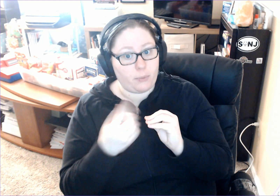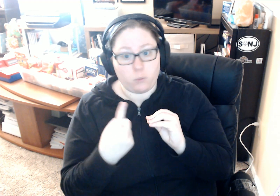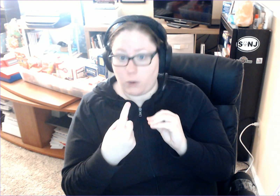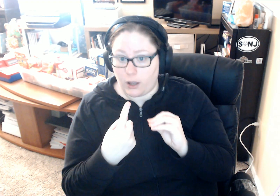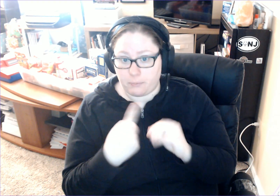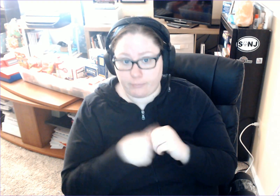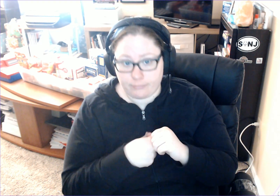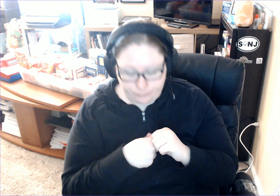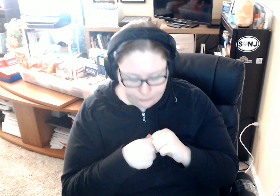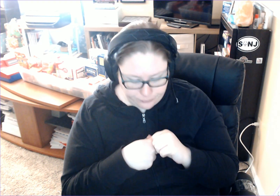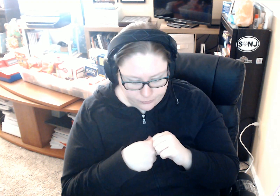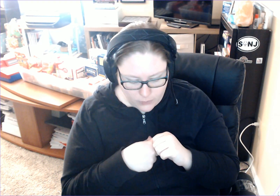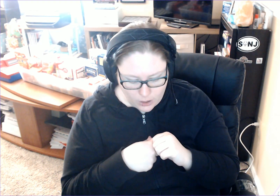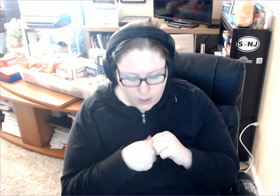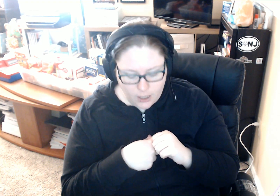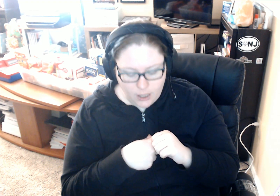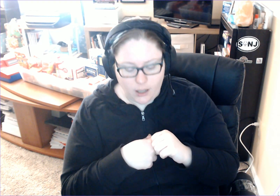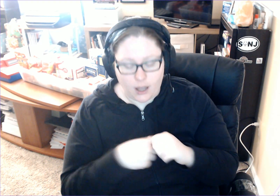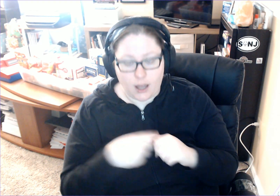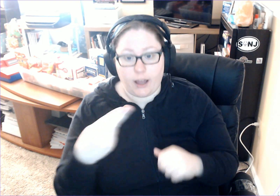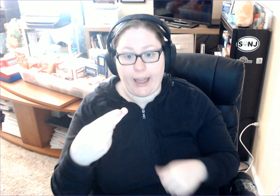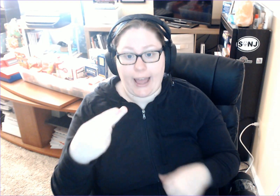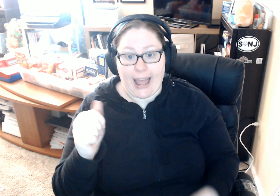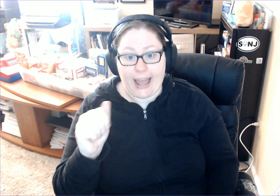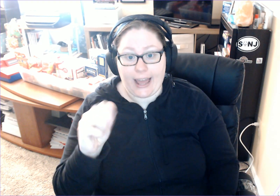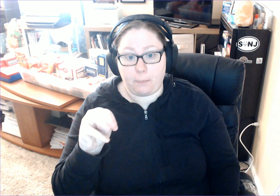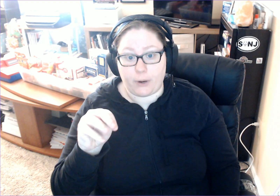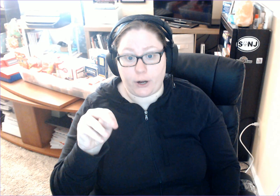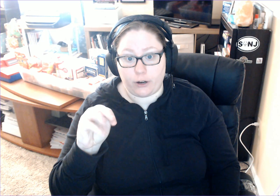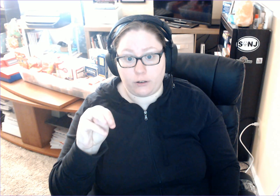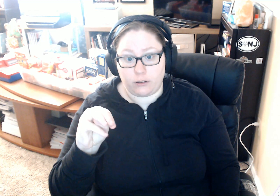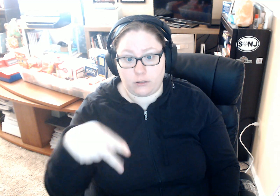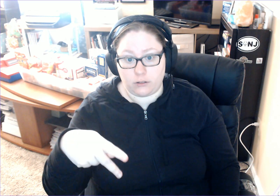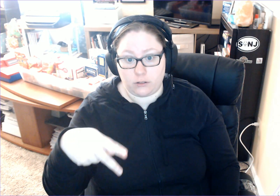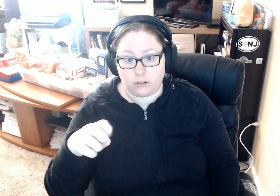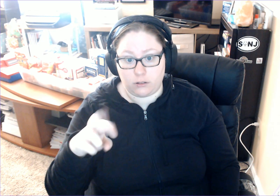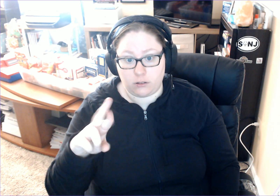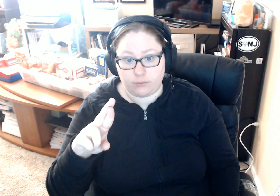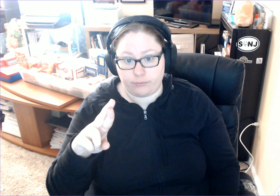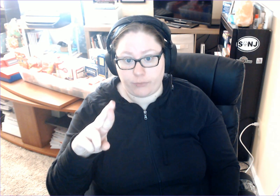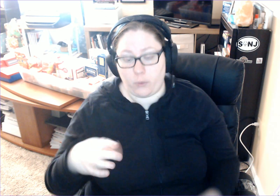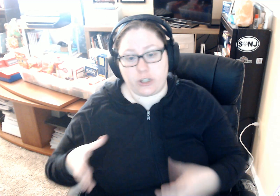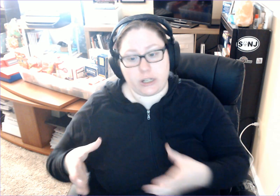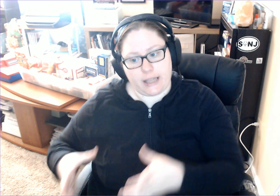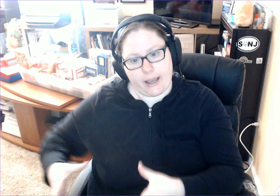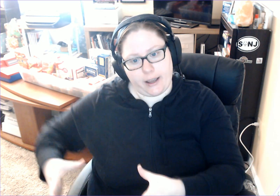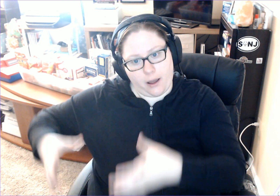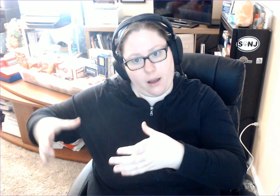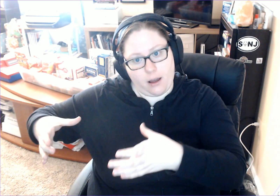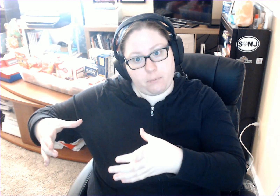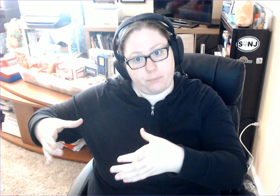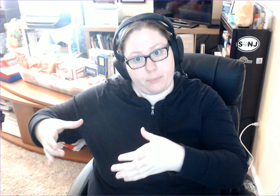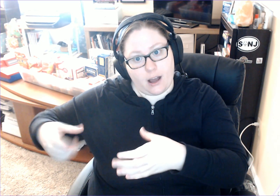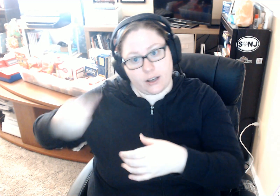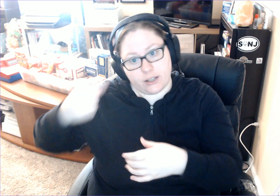1, a hamper, which is like a box for